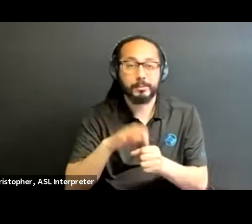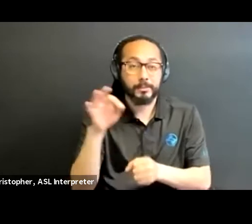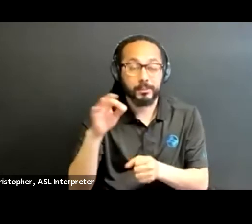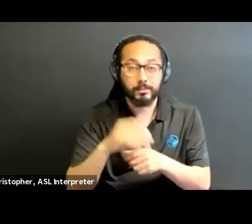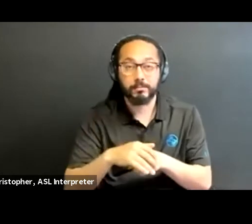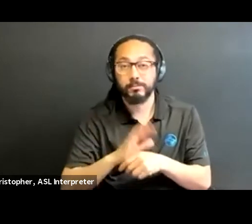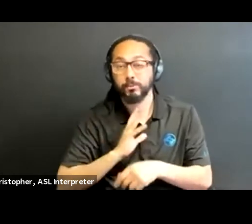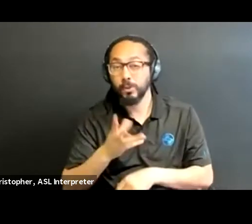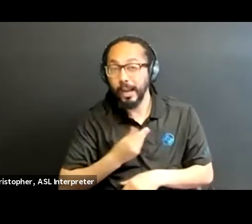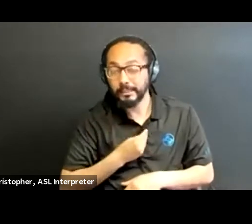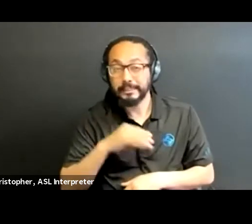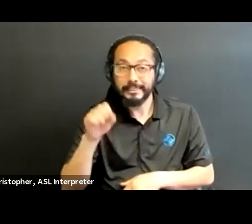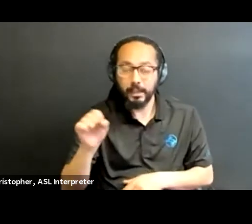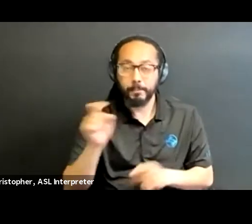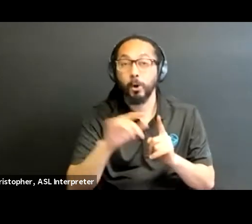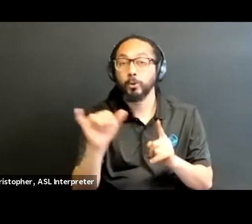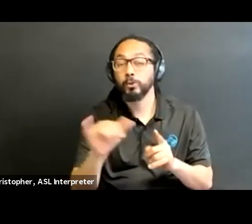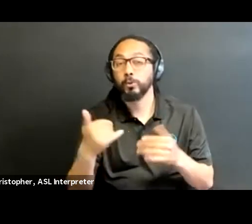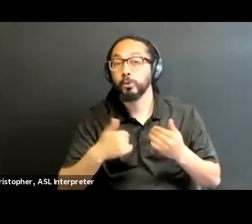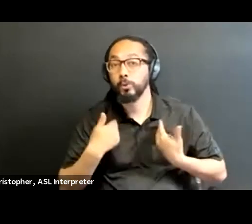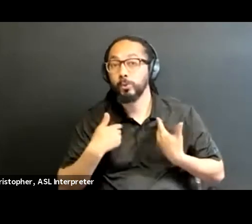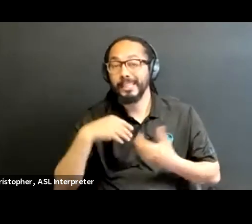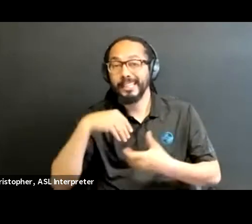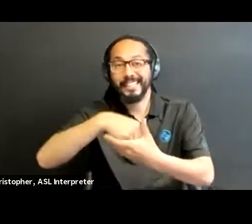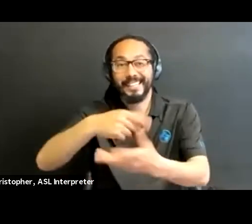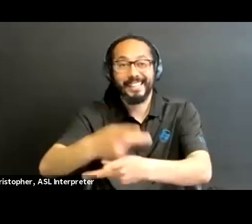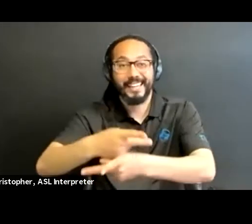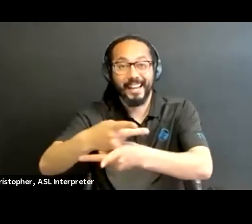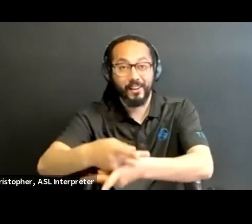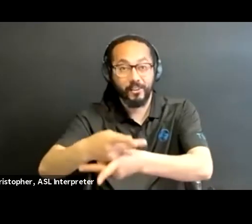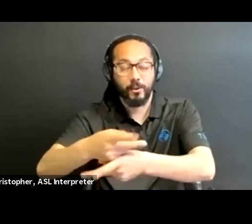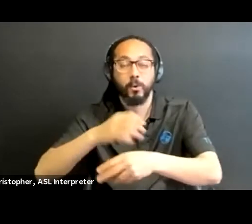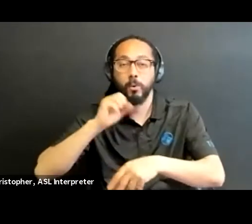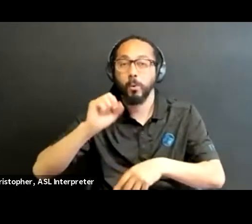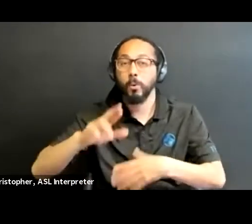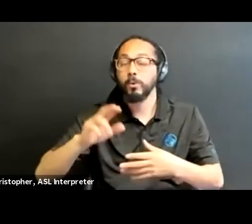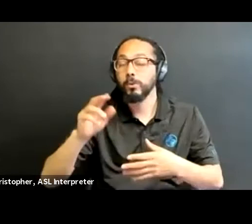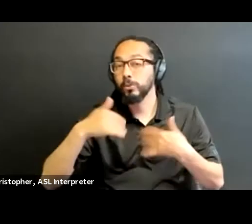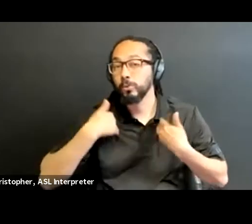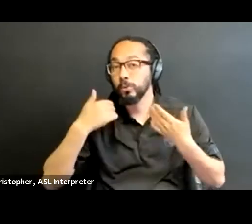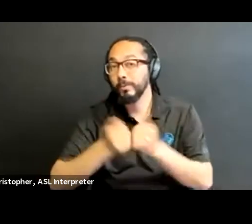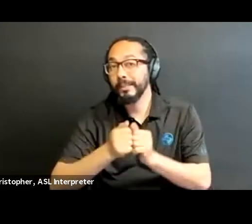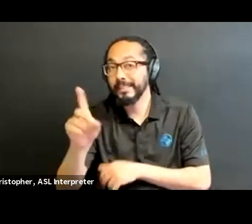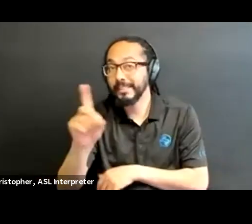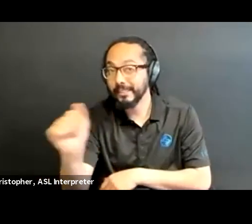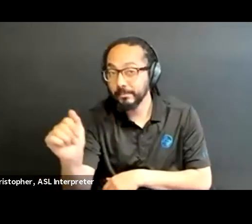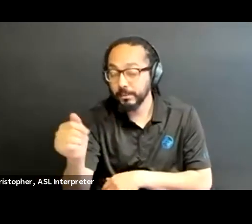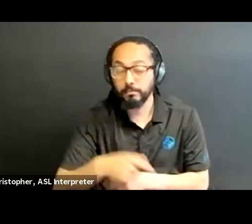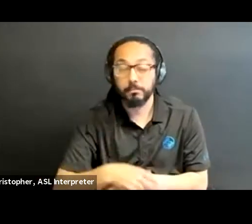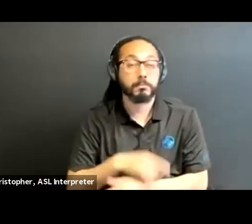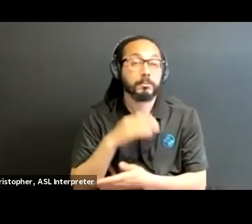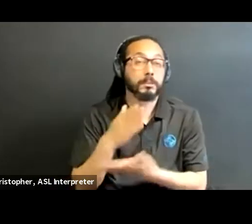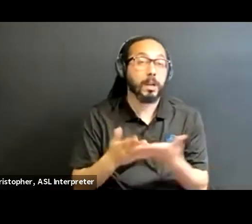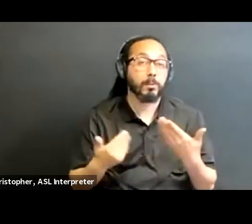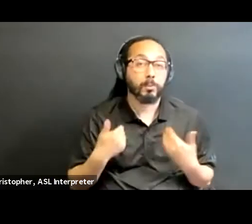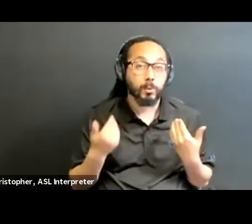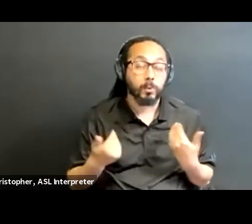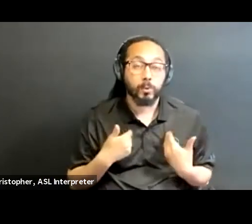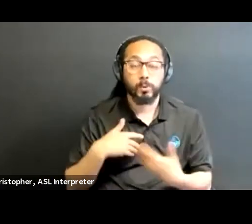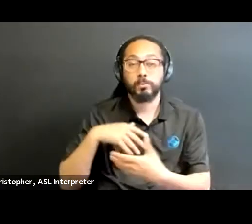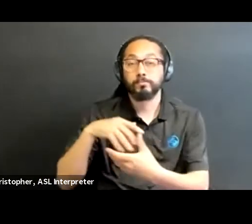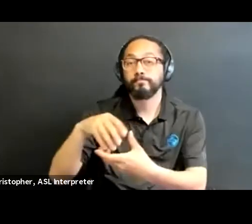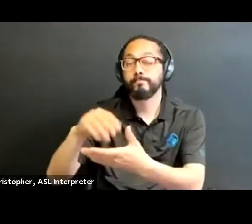with disabilities, people who are working within communities where they might have contact with youth who